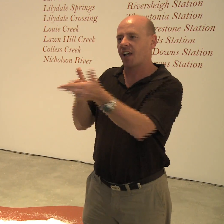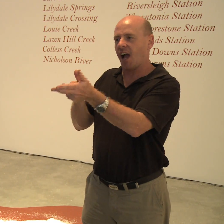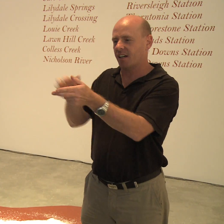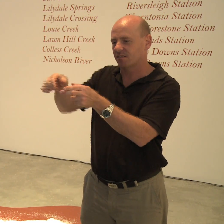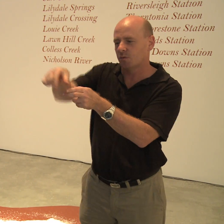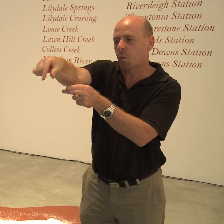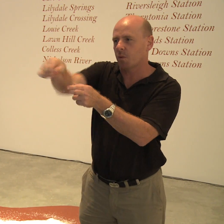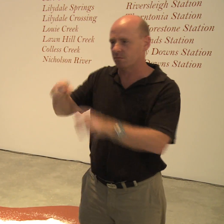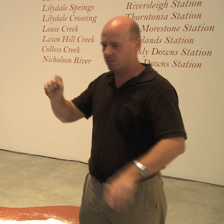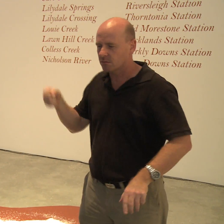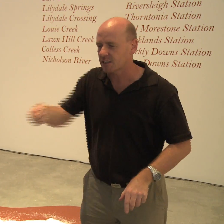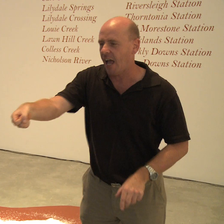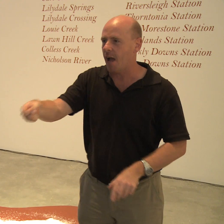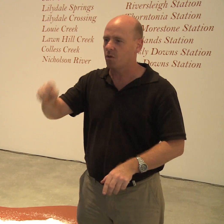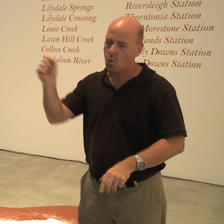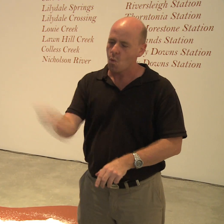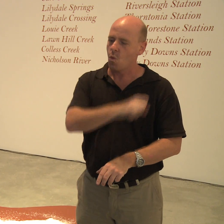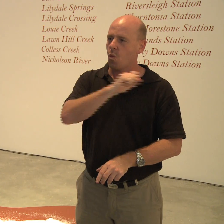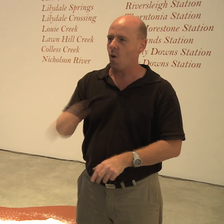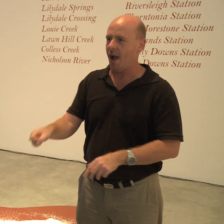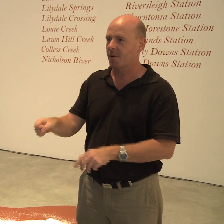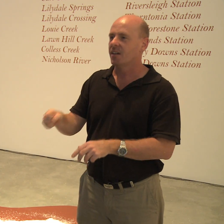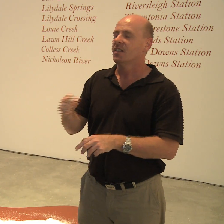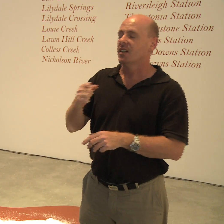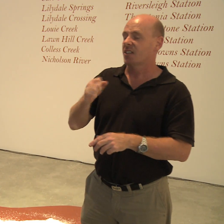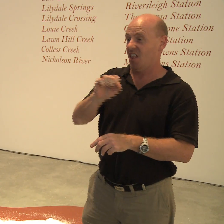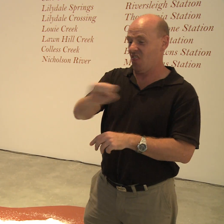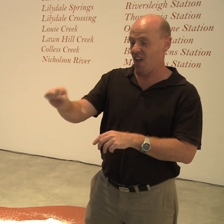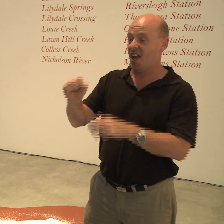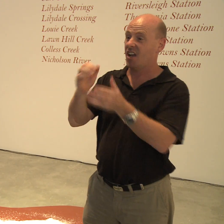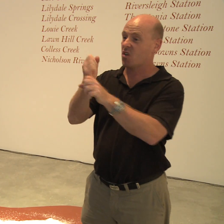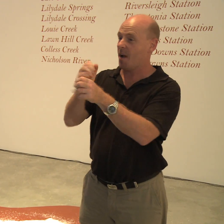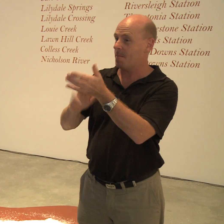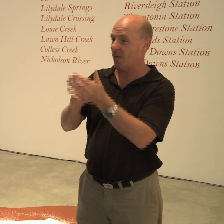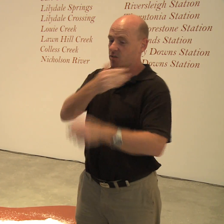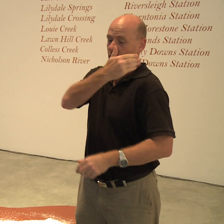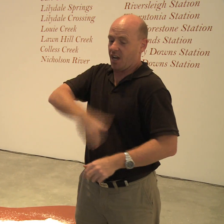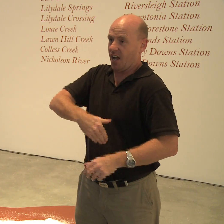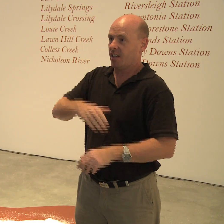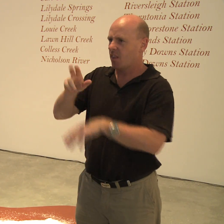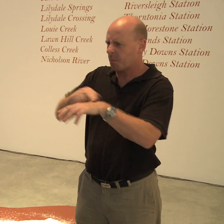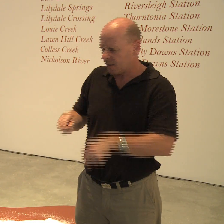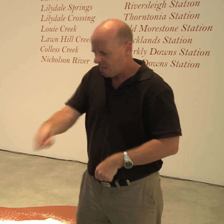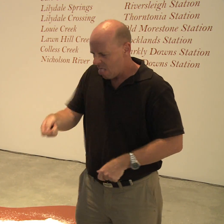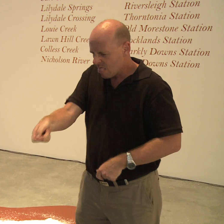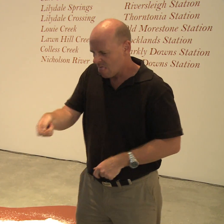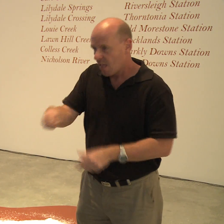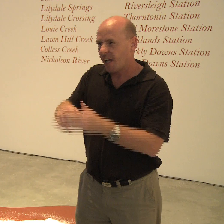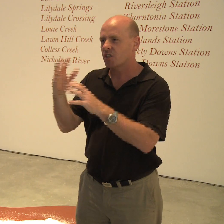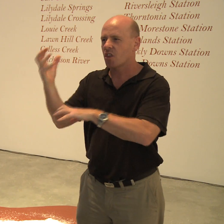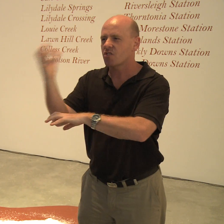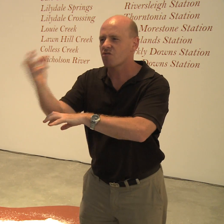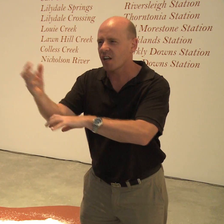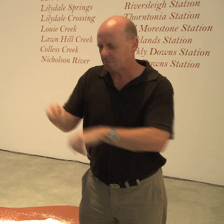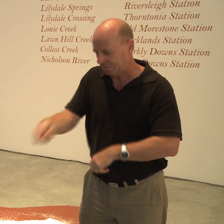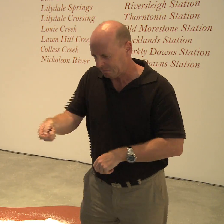that. Rosie, who's my great-great-grandmother and Ruby's grandmother, was cut on a shoulder when the police prodded the windbreak. And Ruby